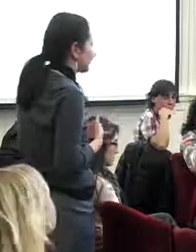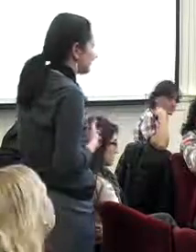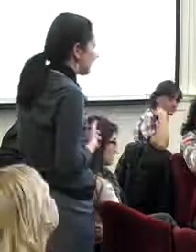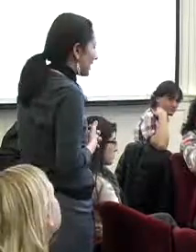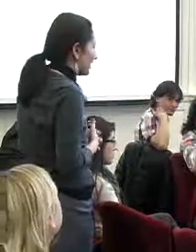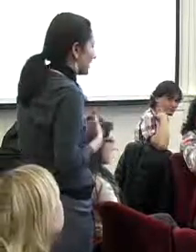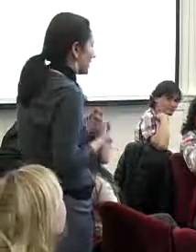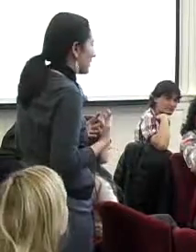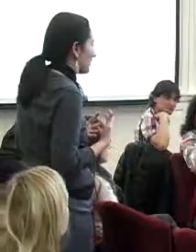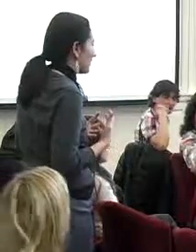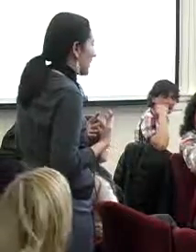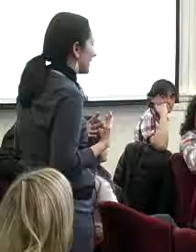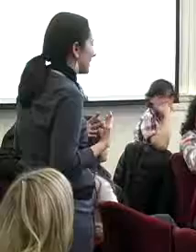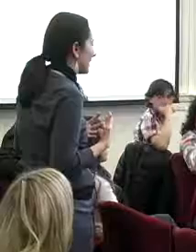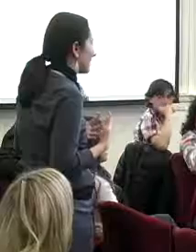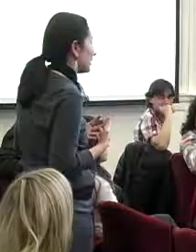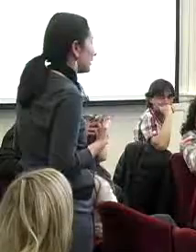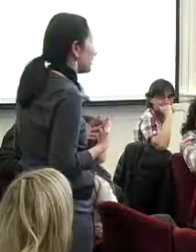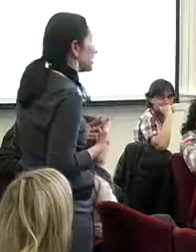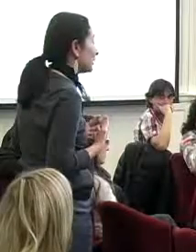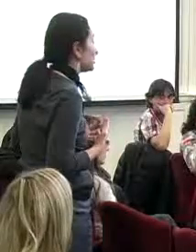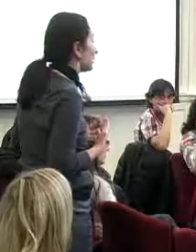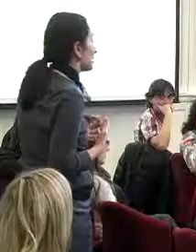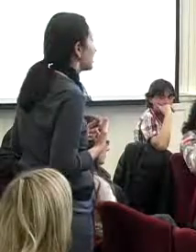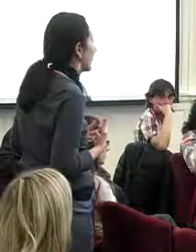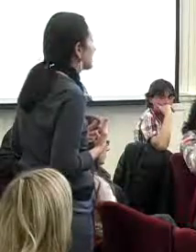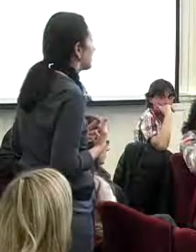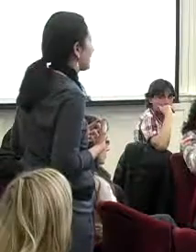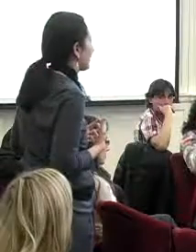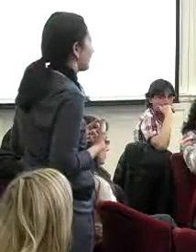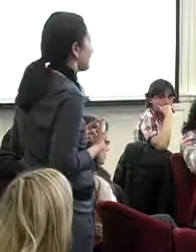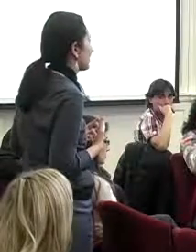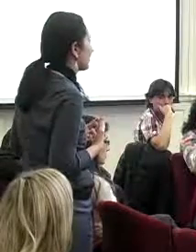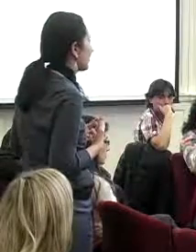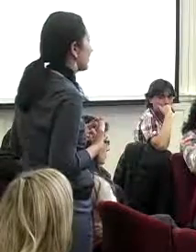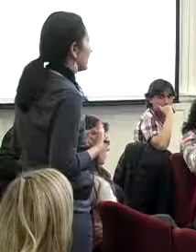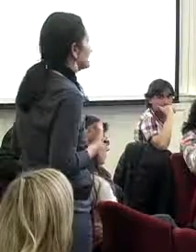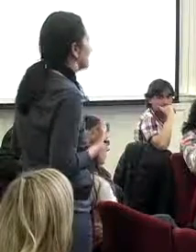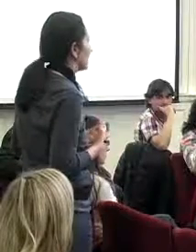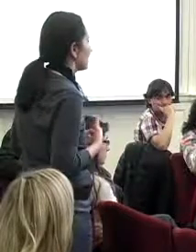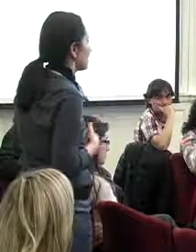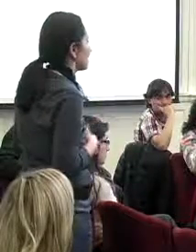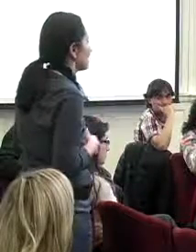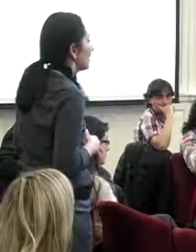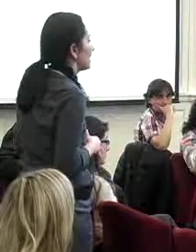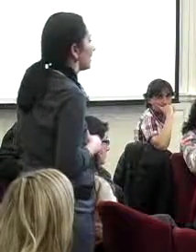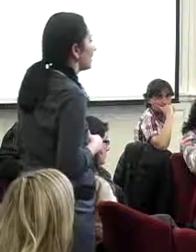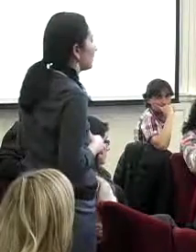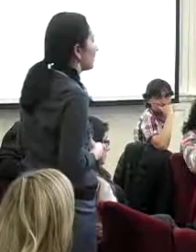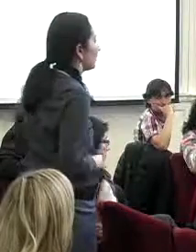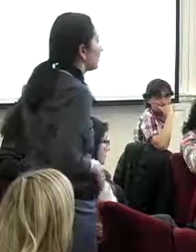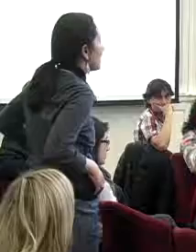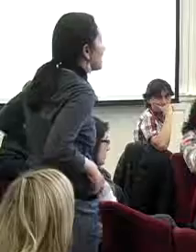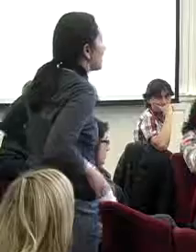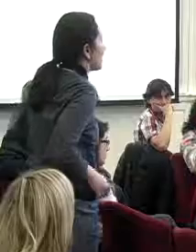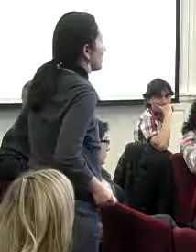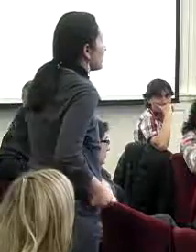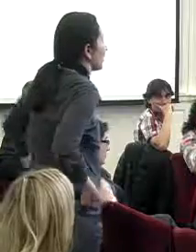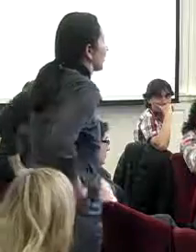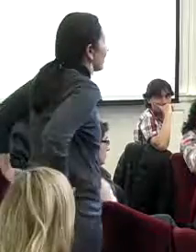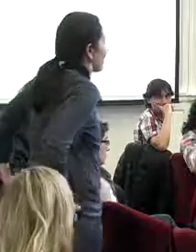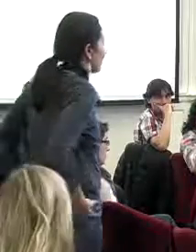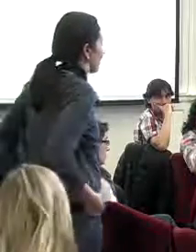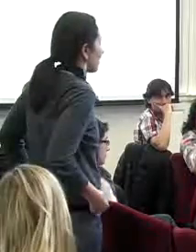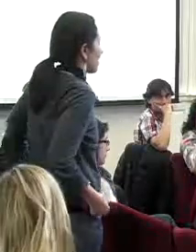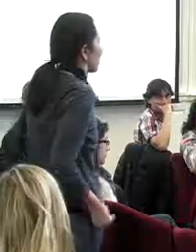but they're second to humanity that actually live in close association with their oppressors, intimate association. And I've often wondered, you